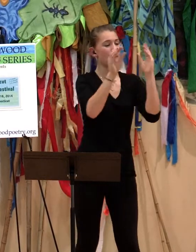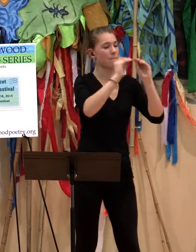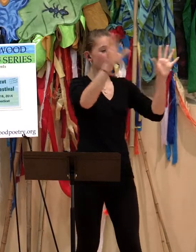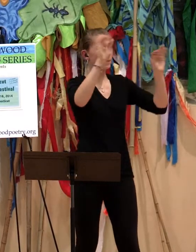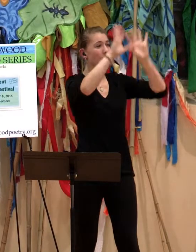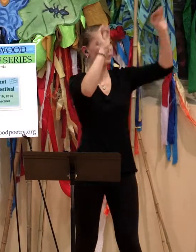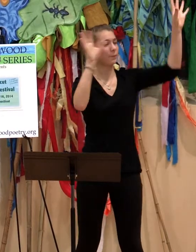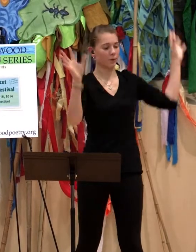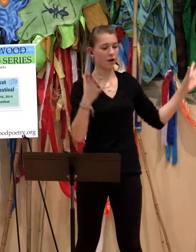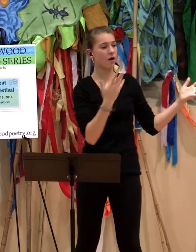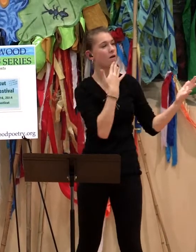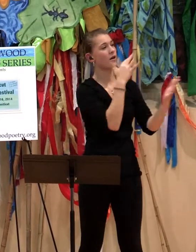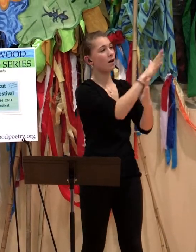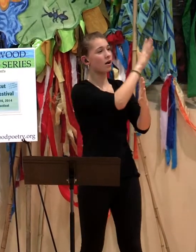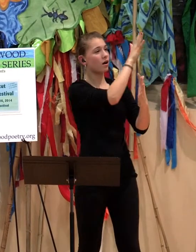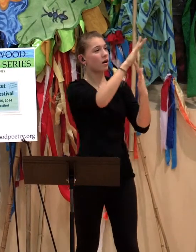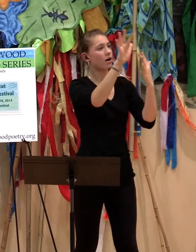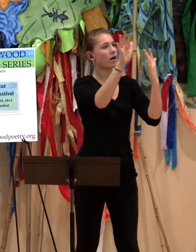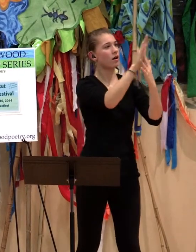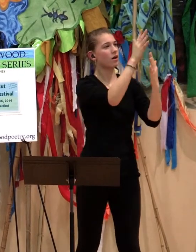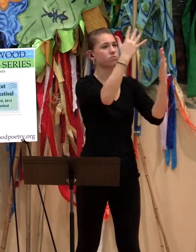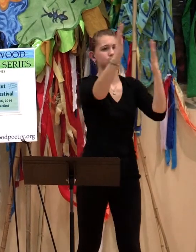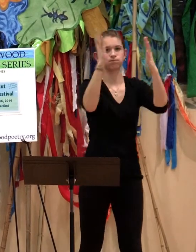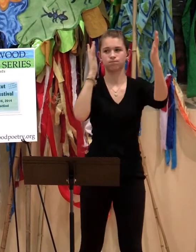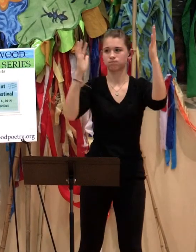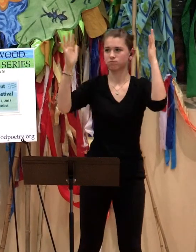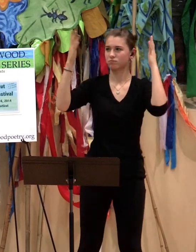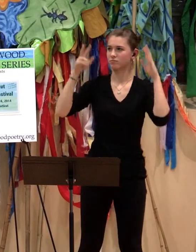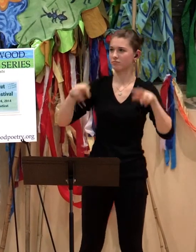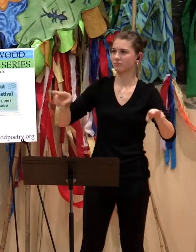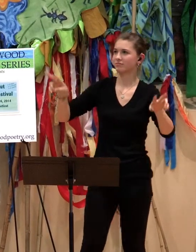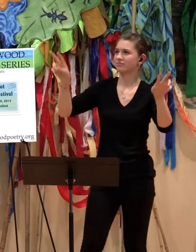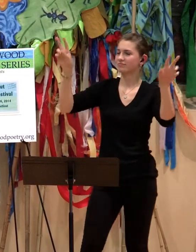quickly with bright, colorful leaves.